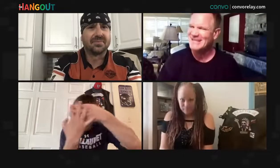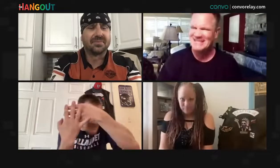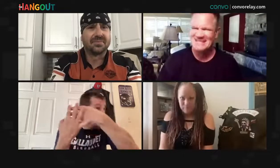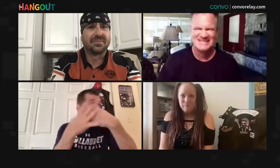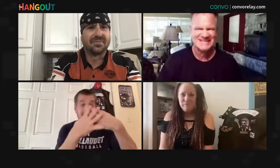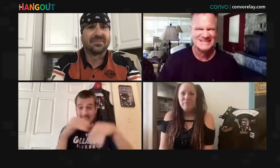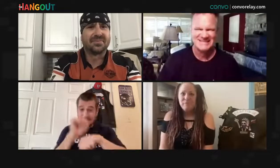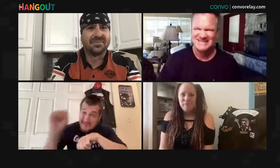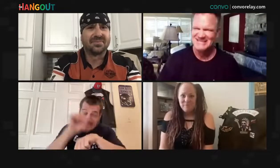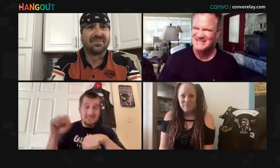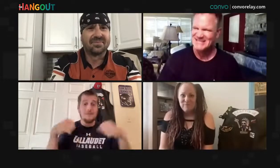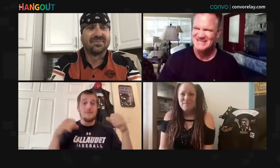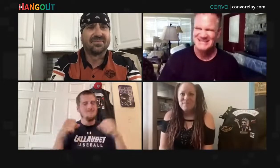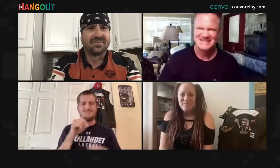cars, they're caged,